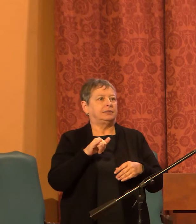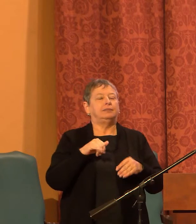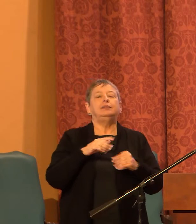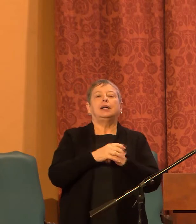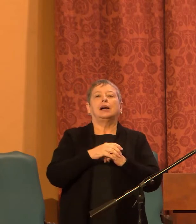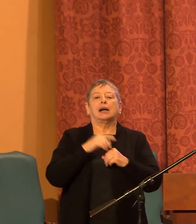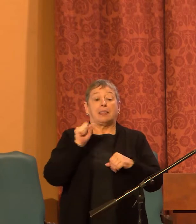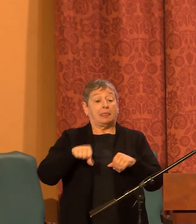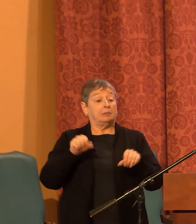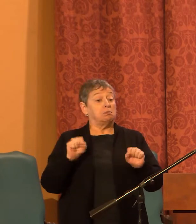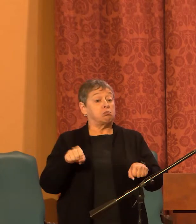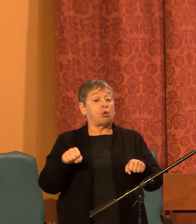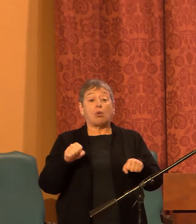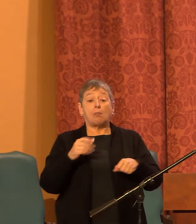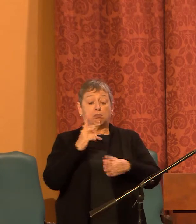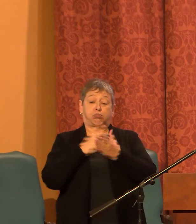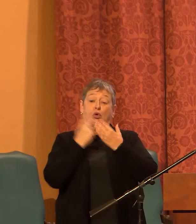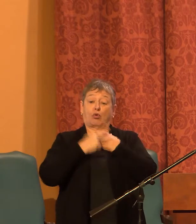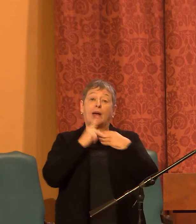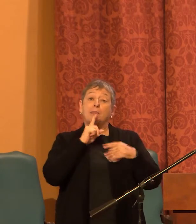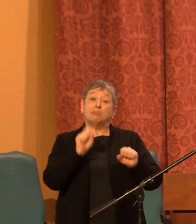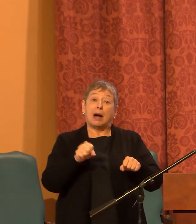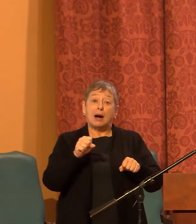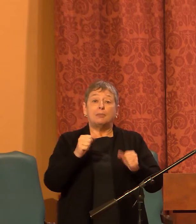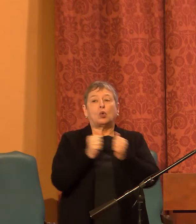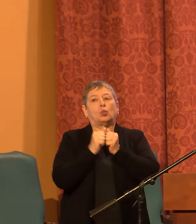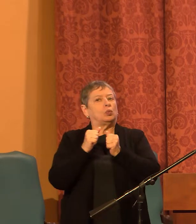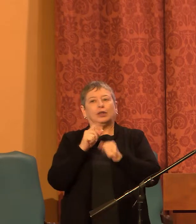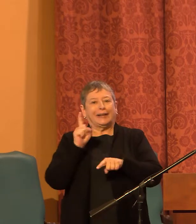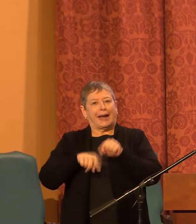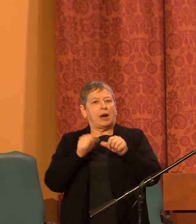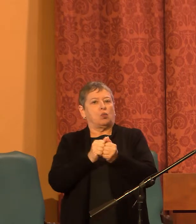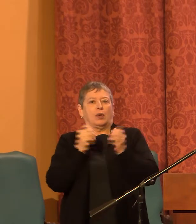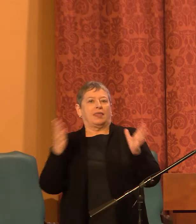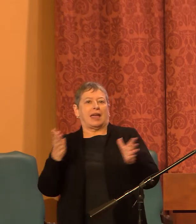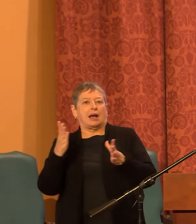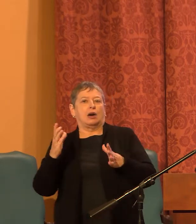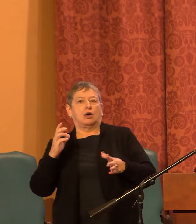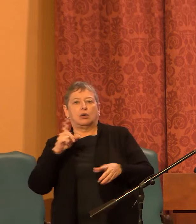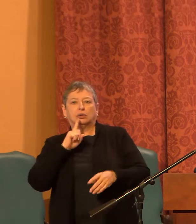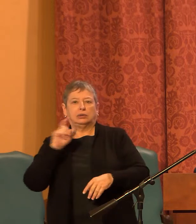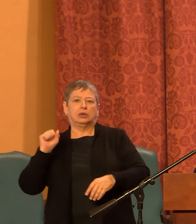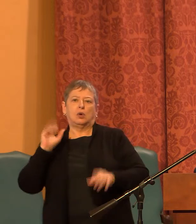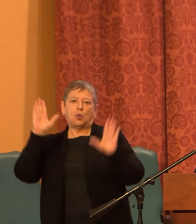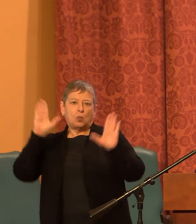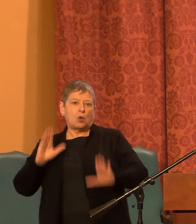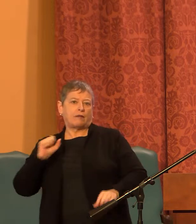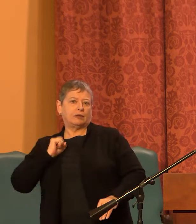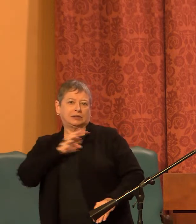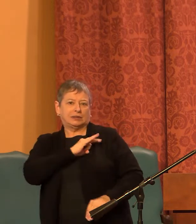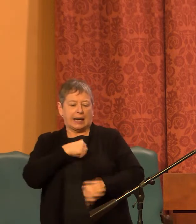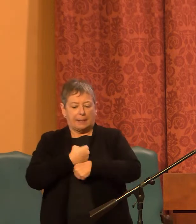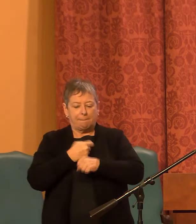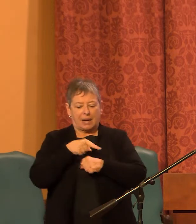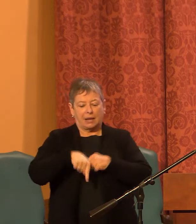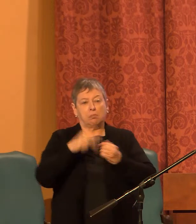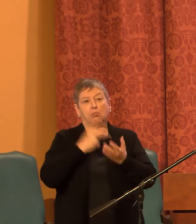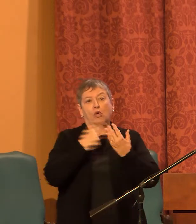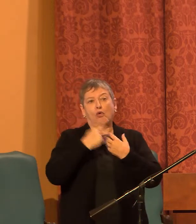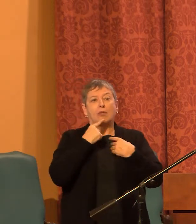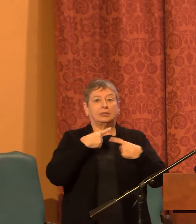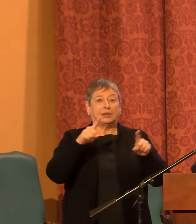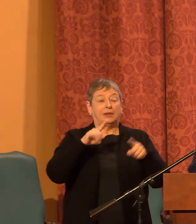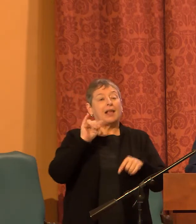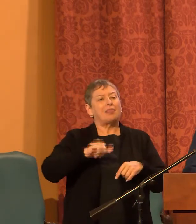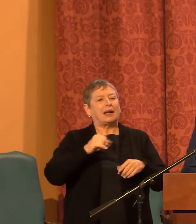program could not be possible without our dedicated staff and their daily contributions to make this program a success. They are the main